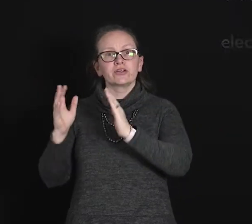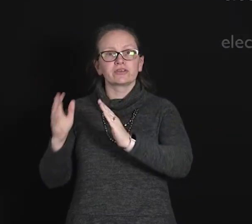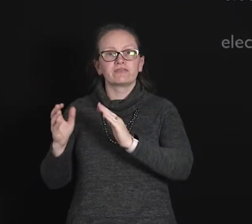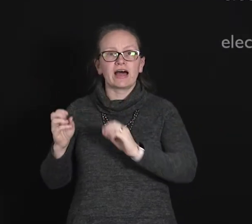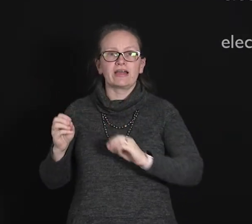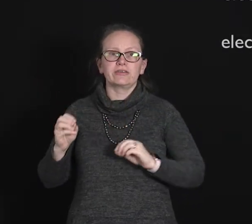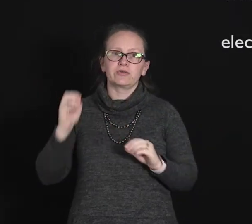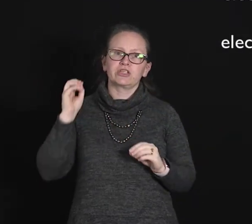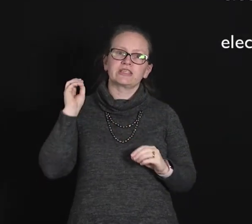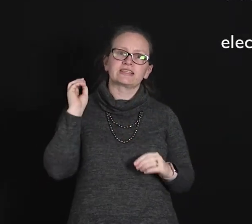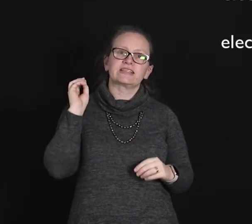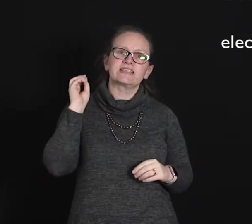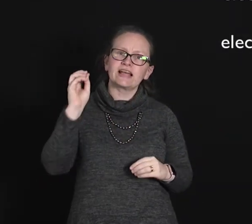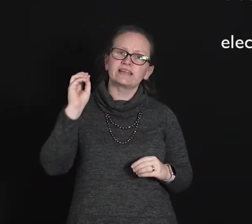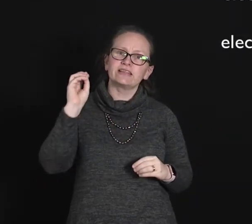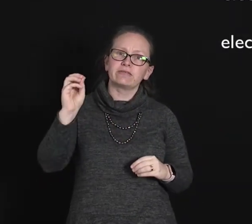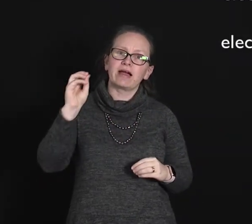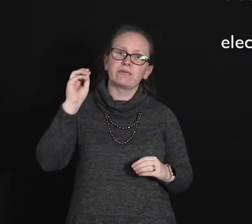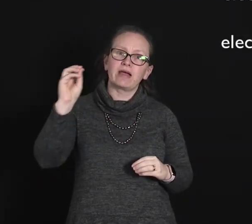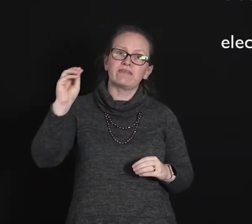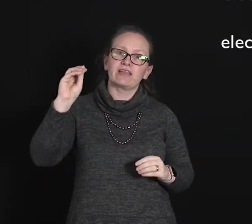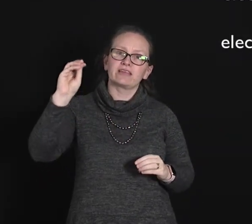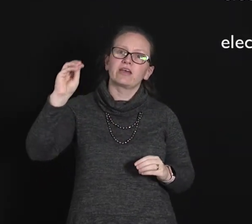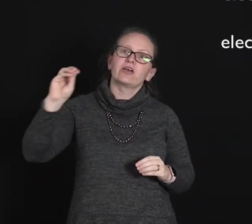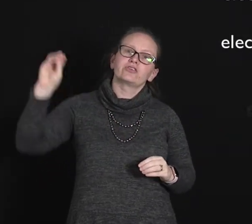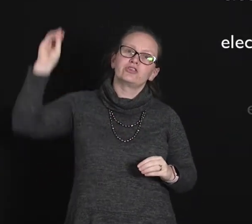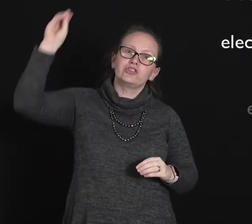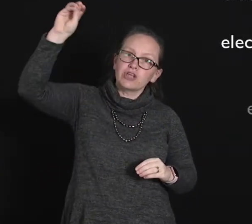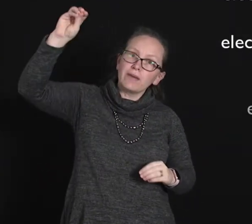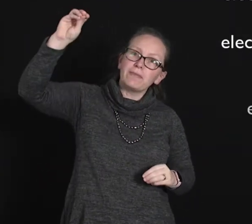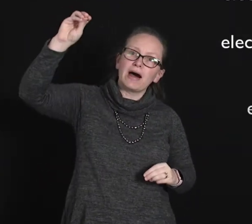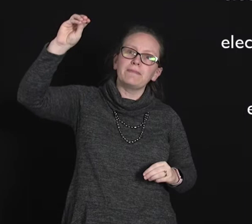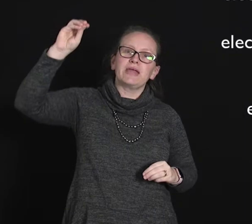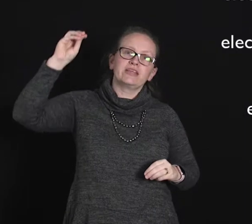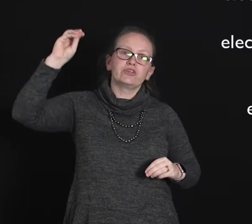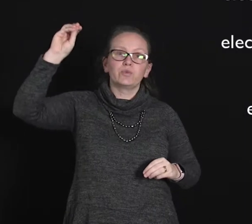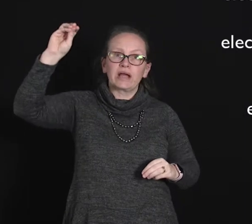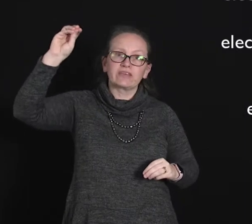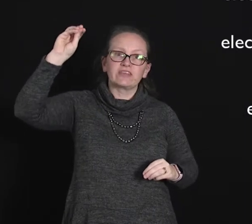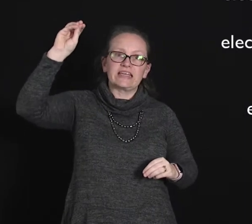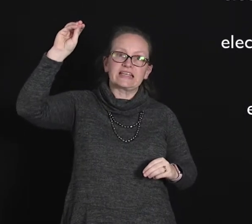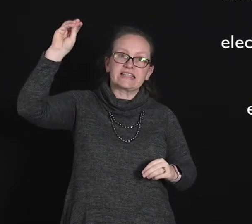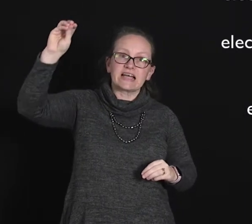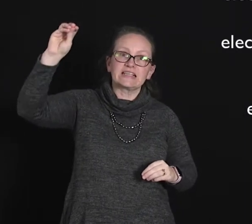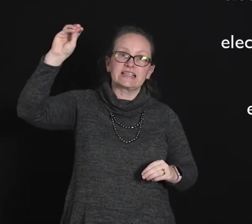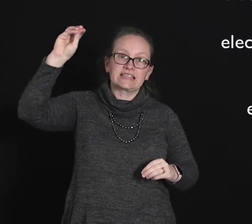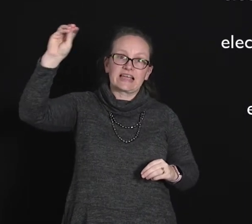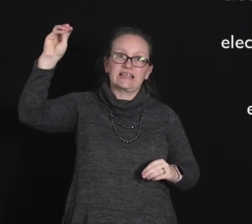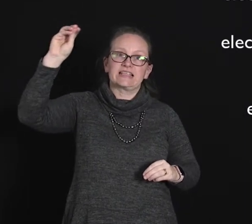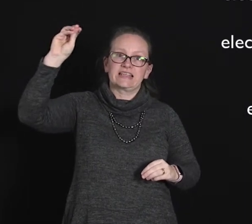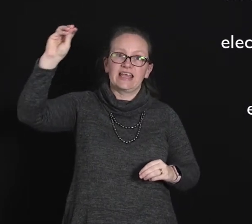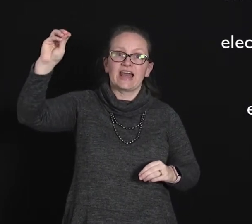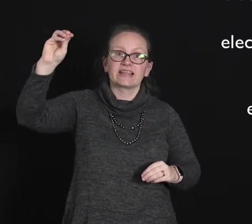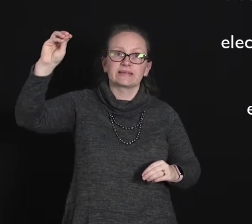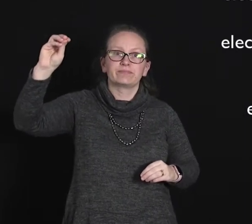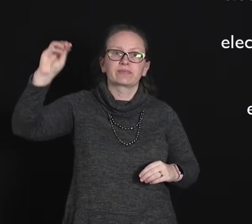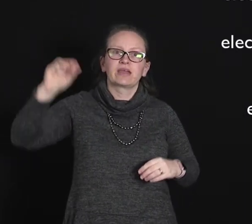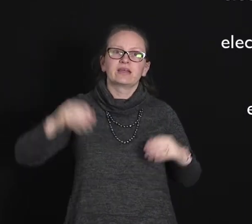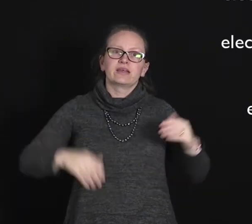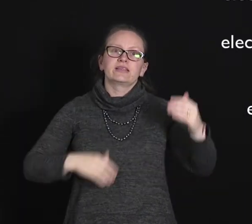of light which is at exactly the right wavelength to jump up into one of the excited states in the atom.